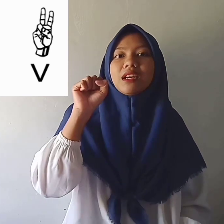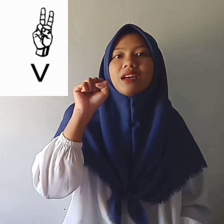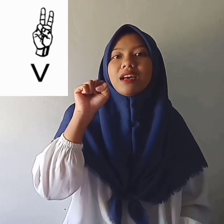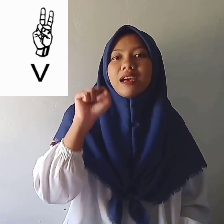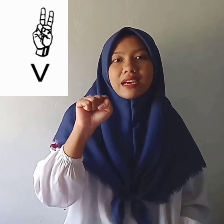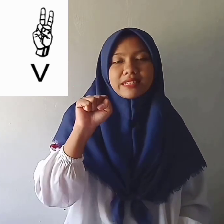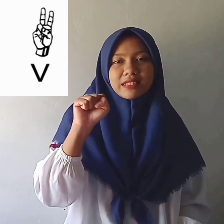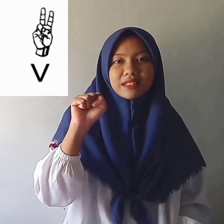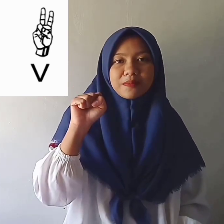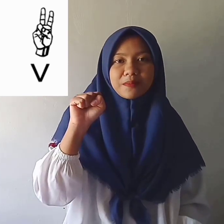S,